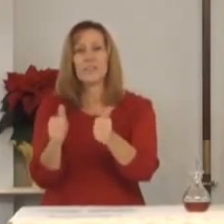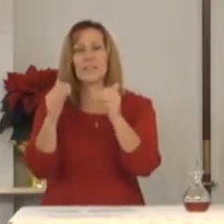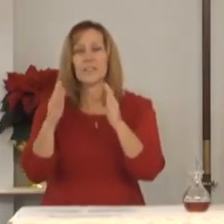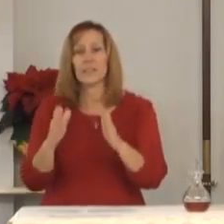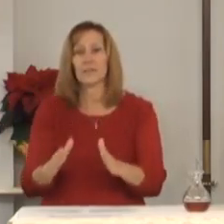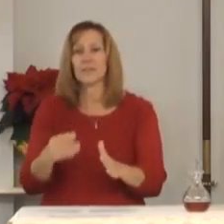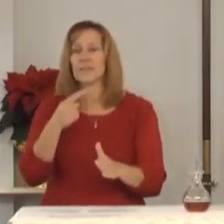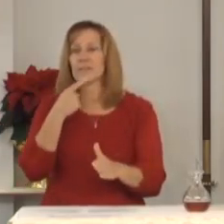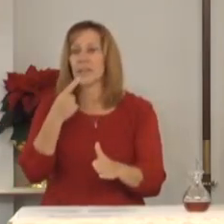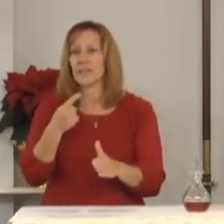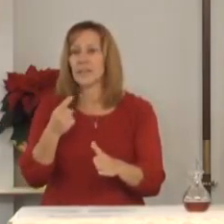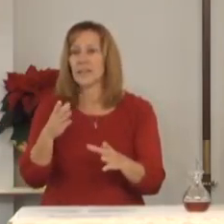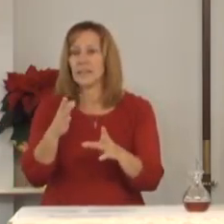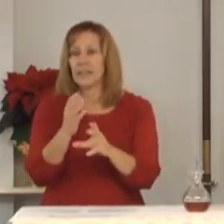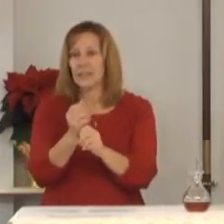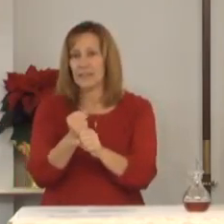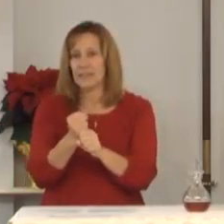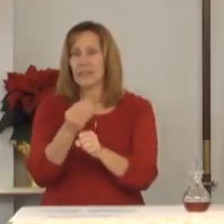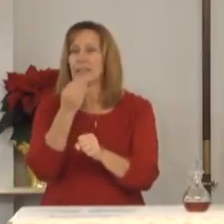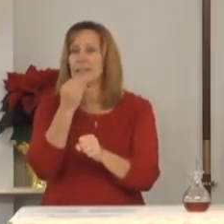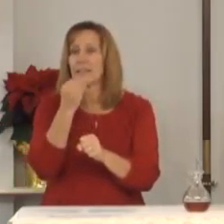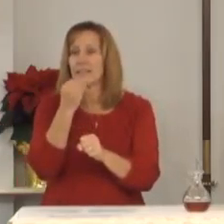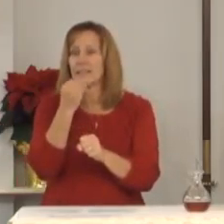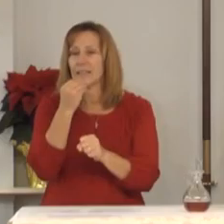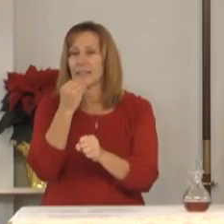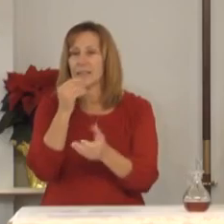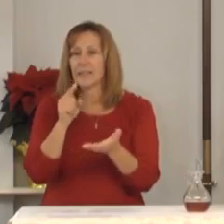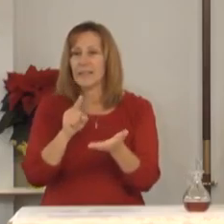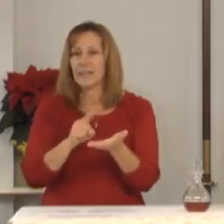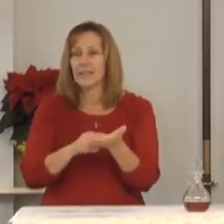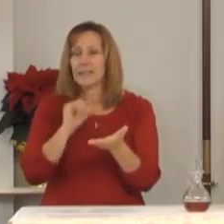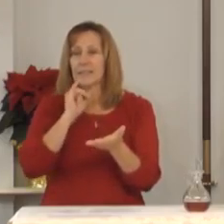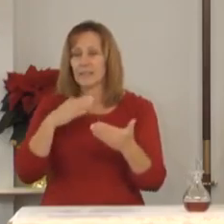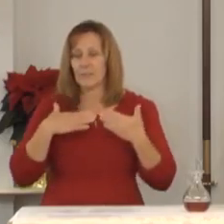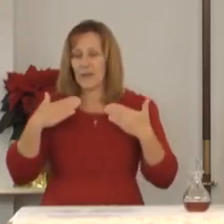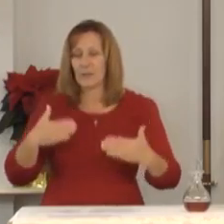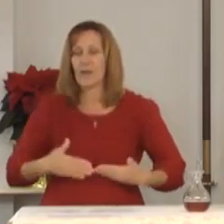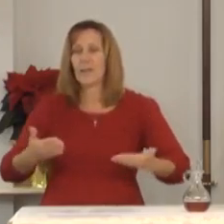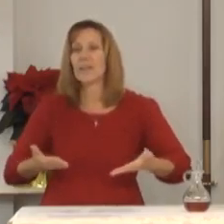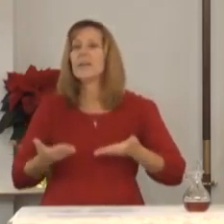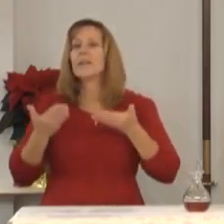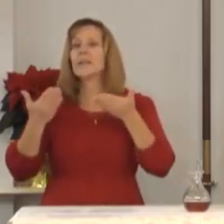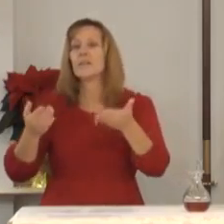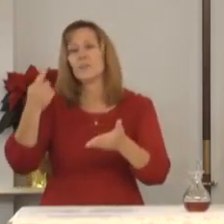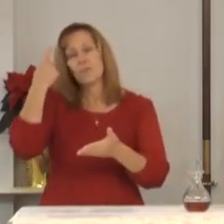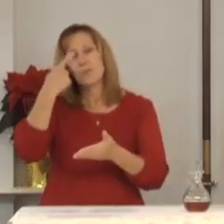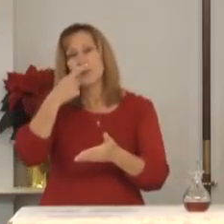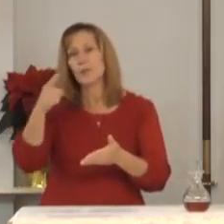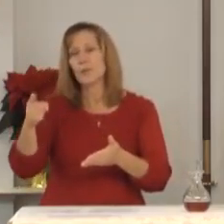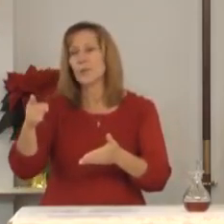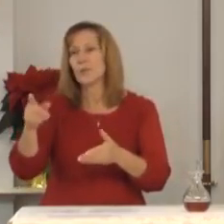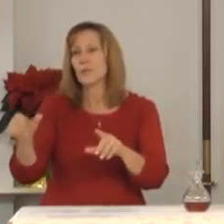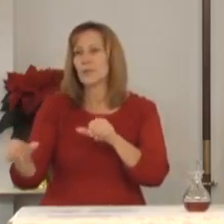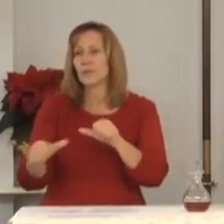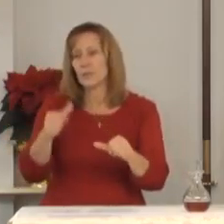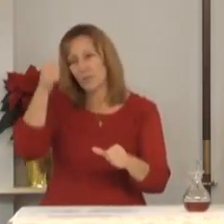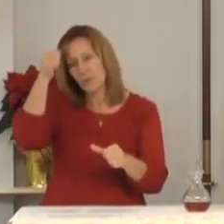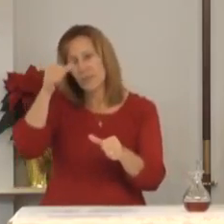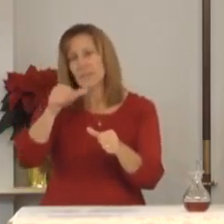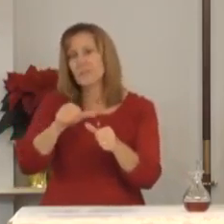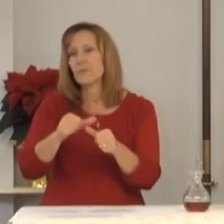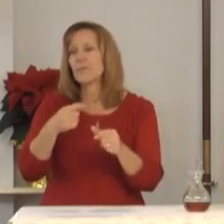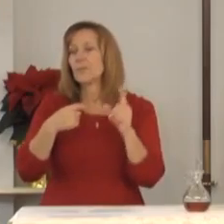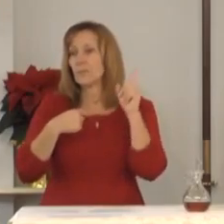it to his followers, saying, "Take and eat. This is my body given for you.